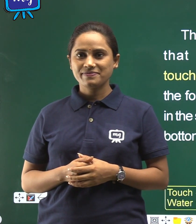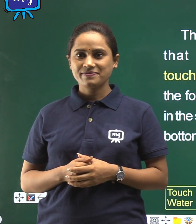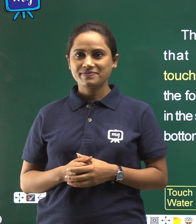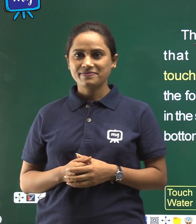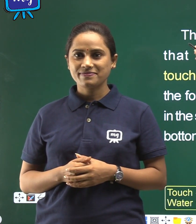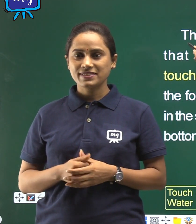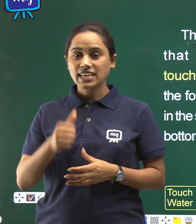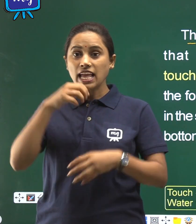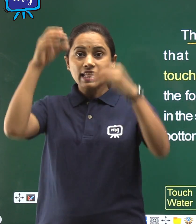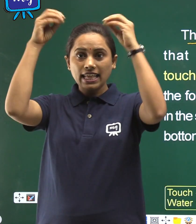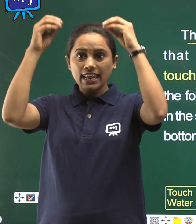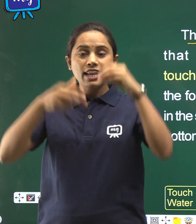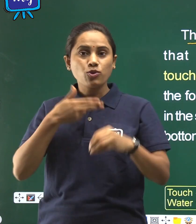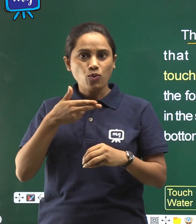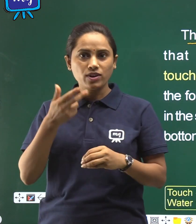The rain told